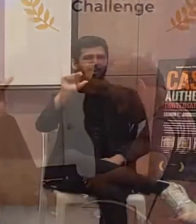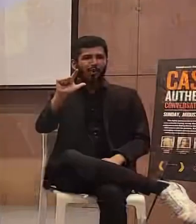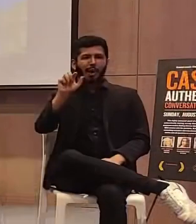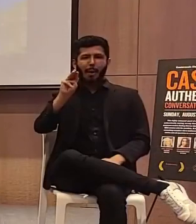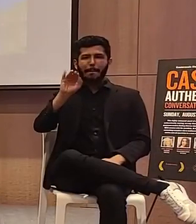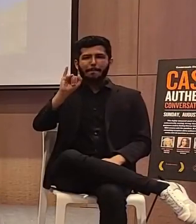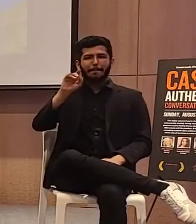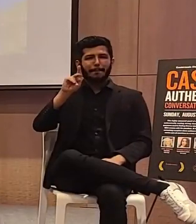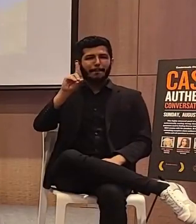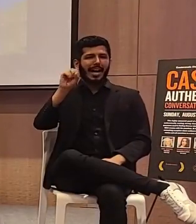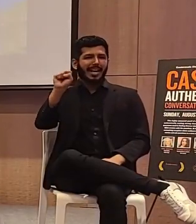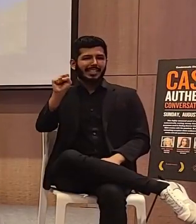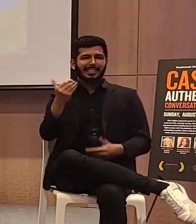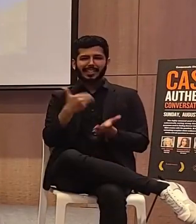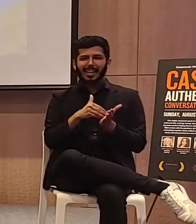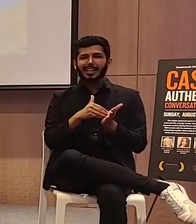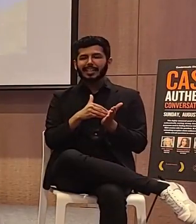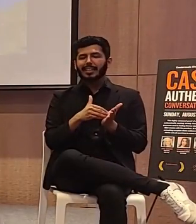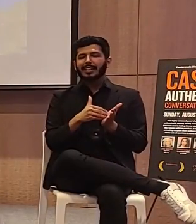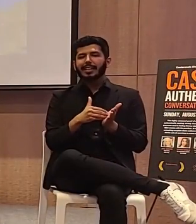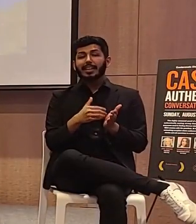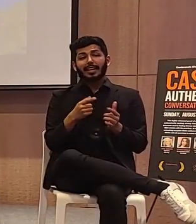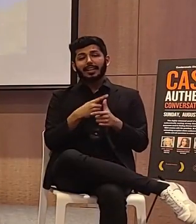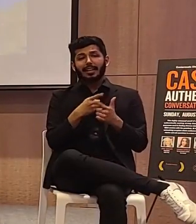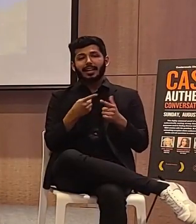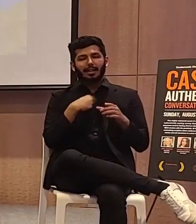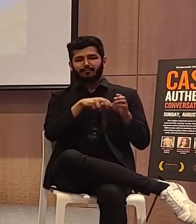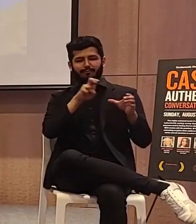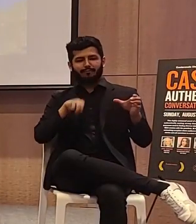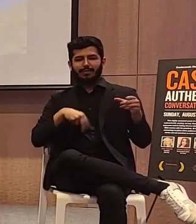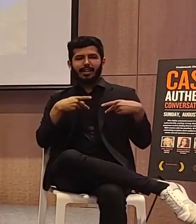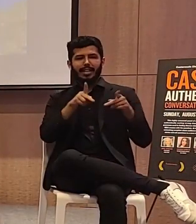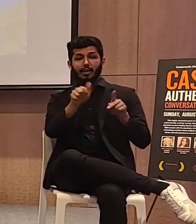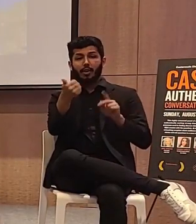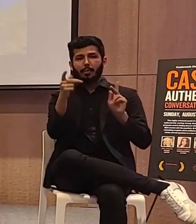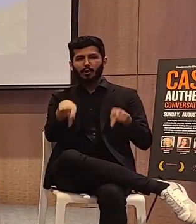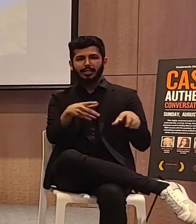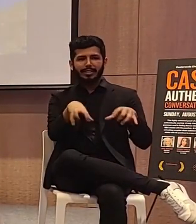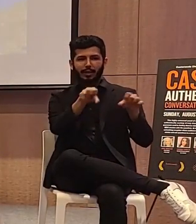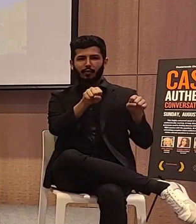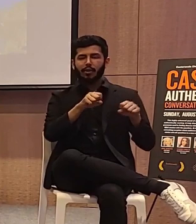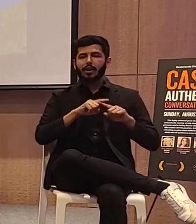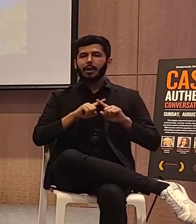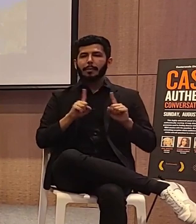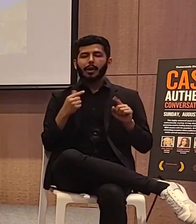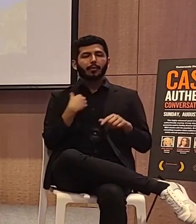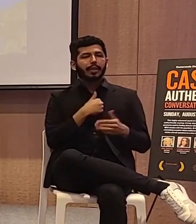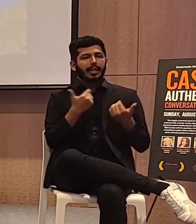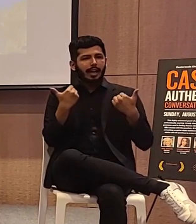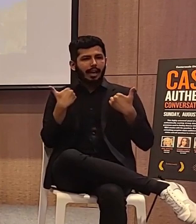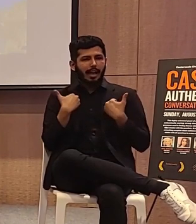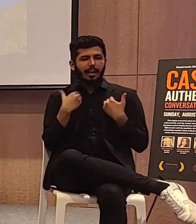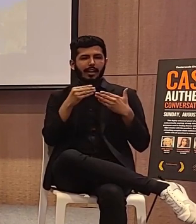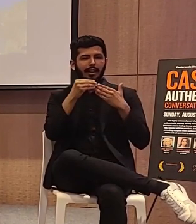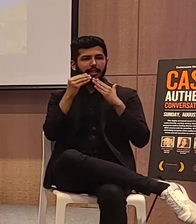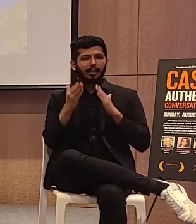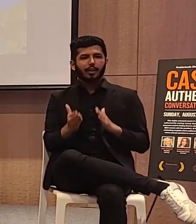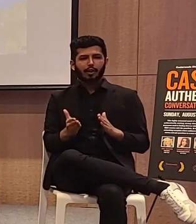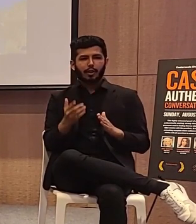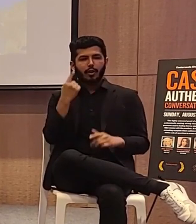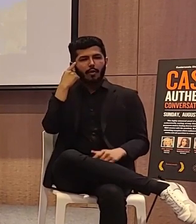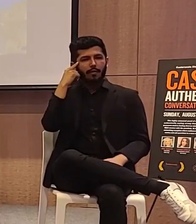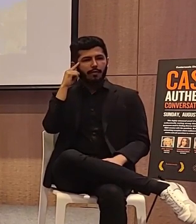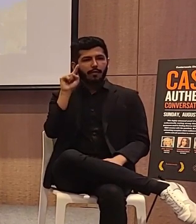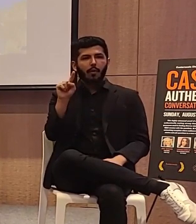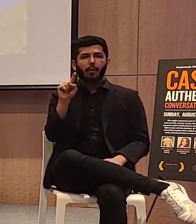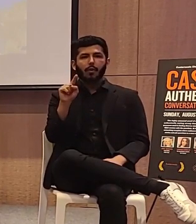and then I fell away and let Scott David take it. And we had a leader of